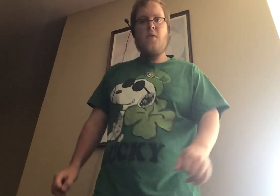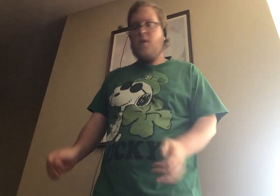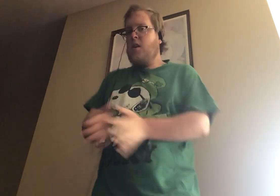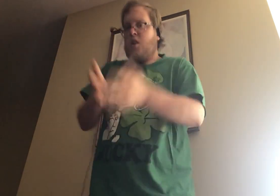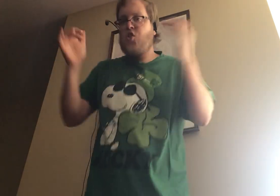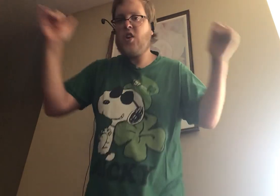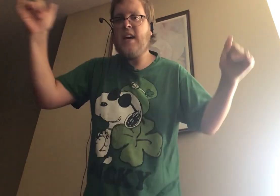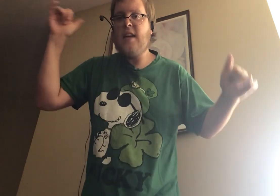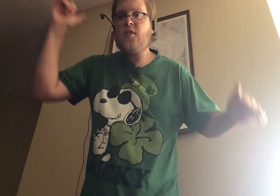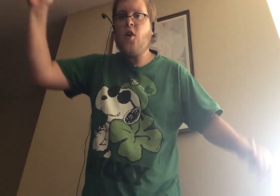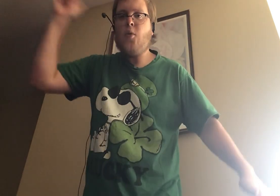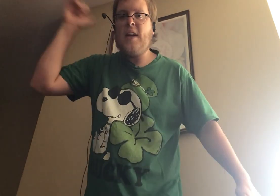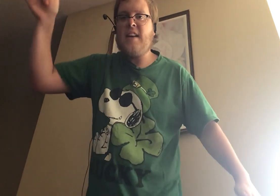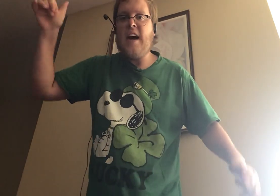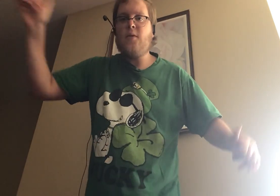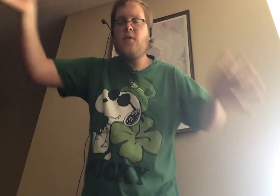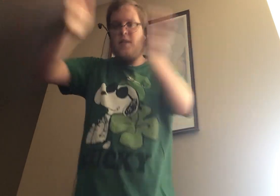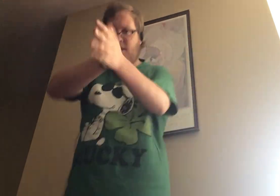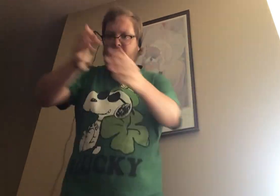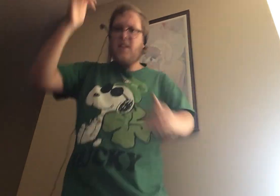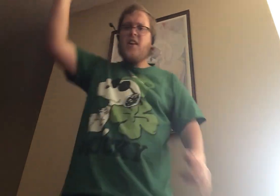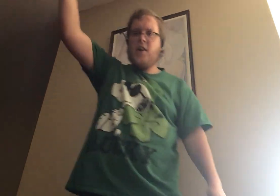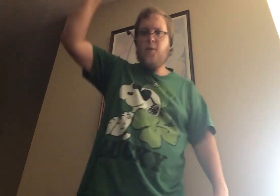Shit is going down There you go